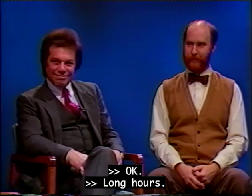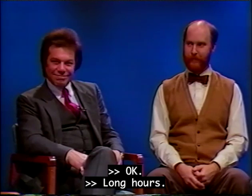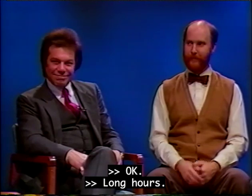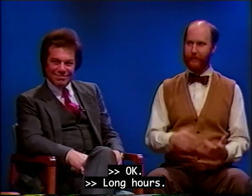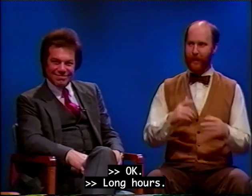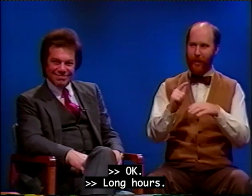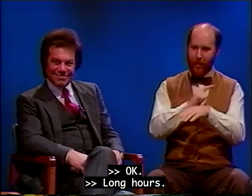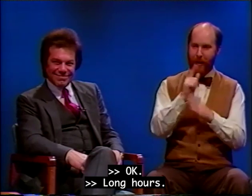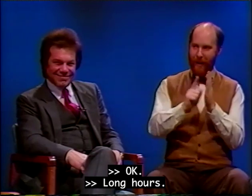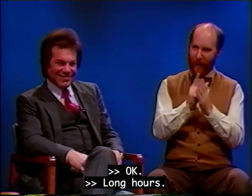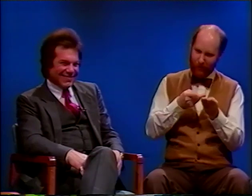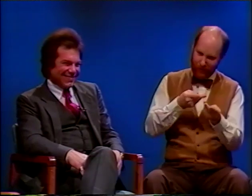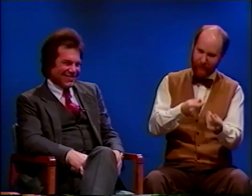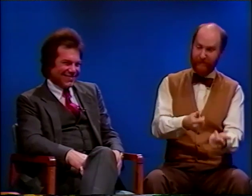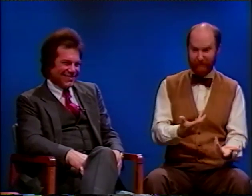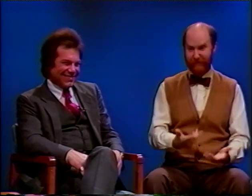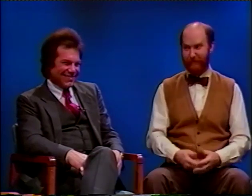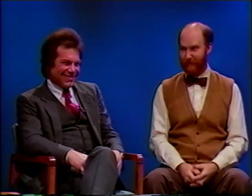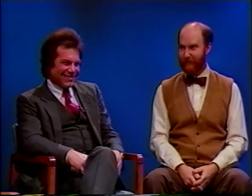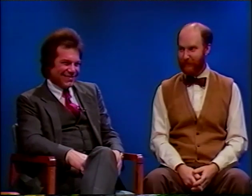Okay. Long hours.